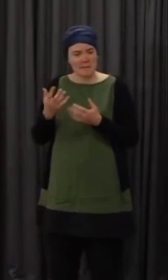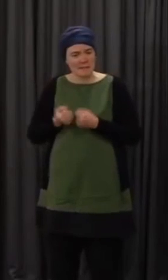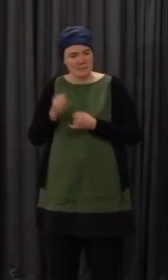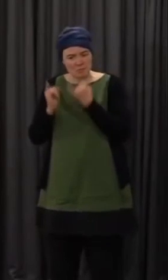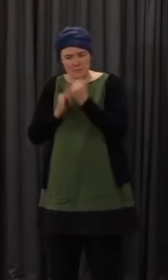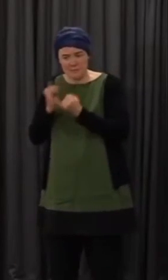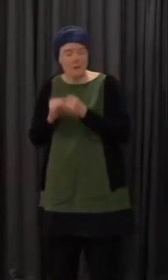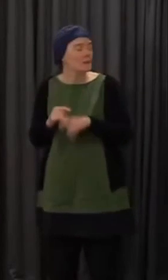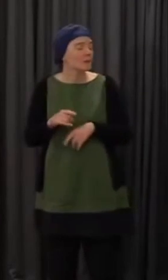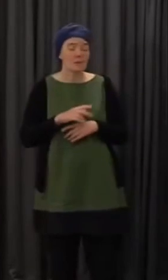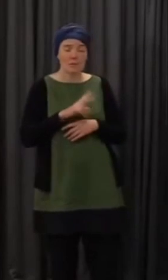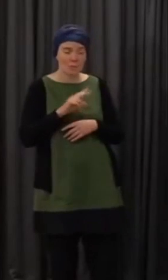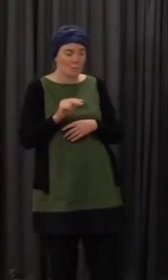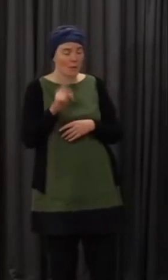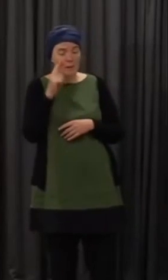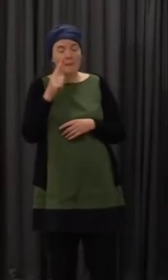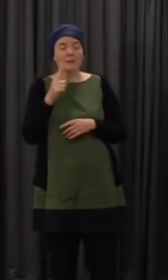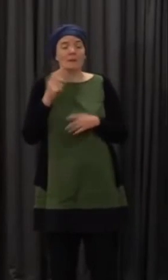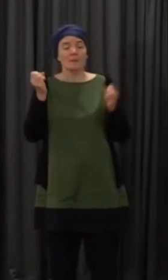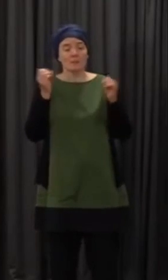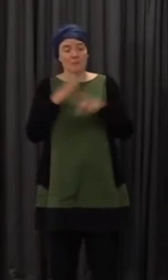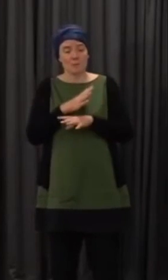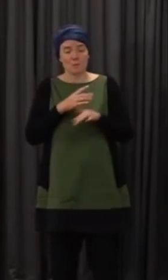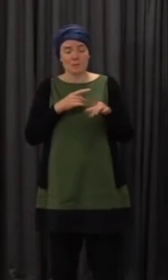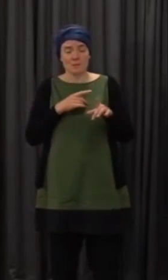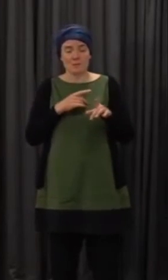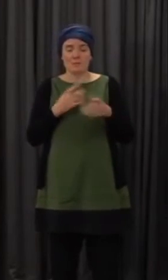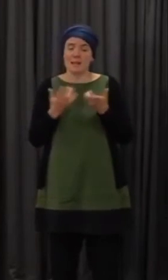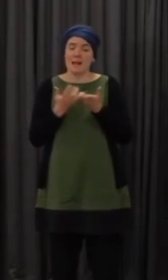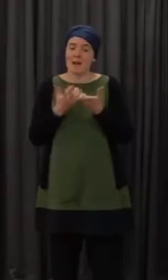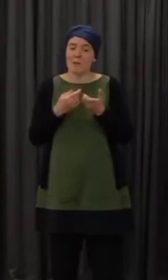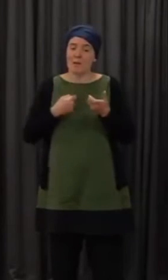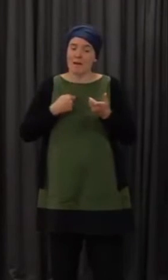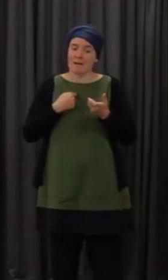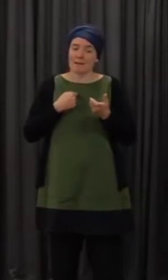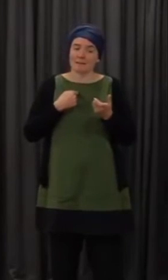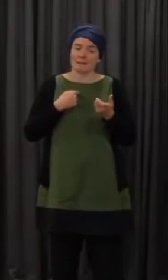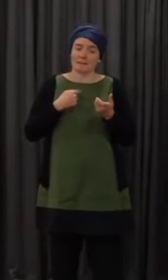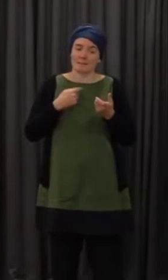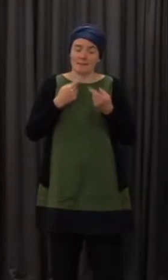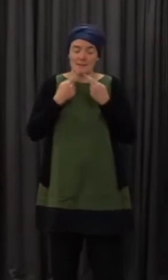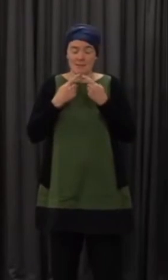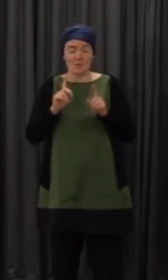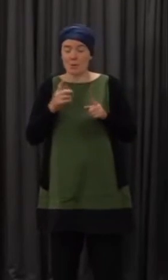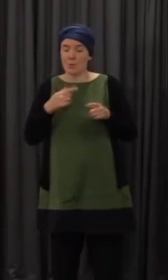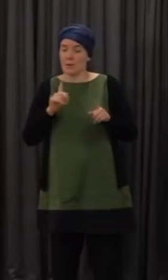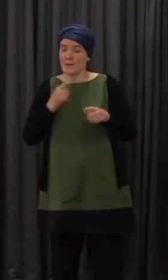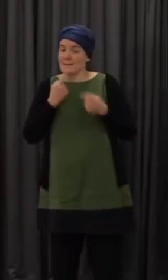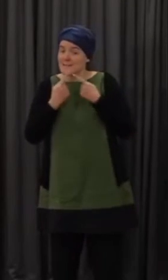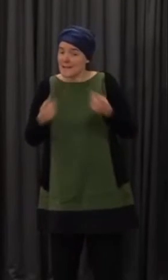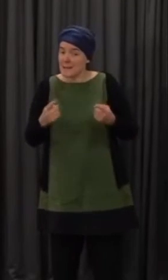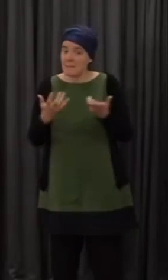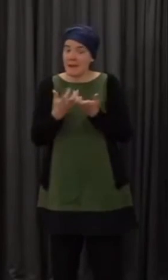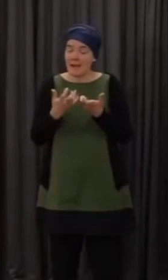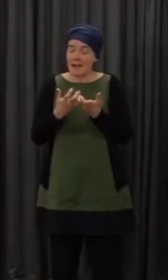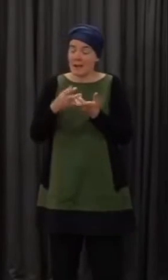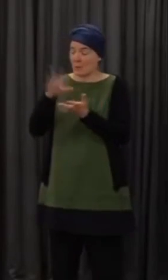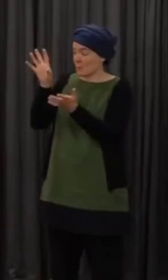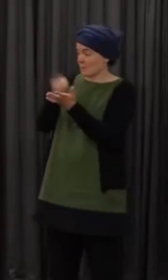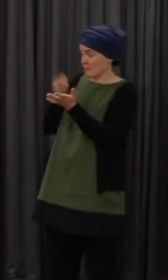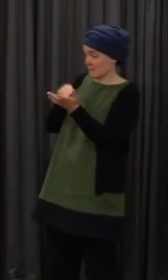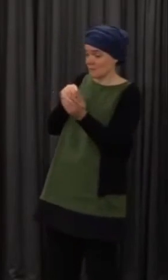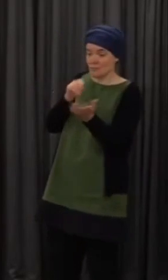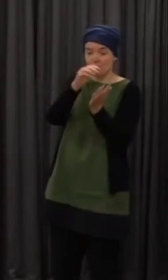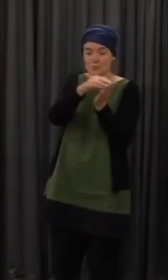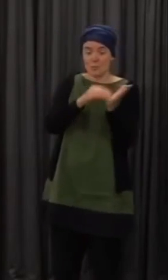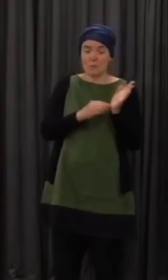the confusion was caused by the way what I said was reported rather than by what I actually said. So, Owain, thank you. I'll repeat what